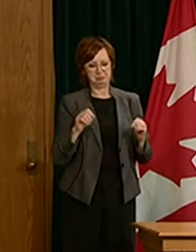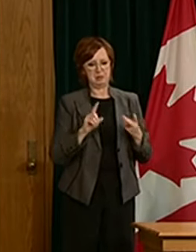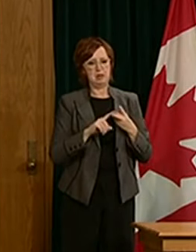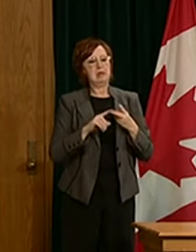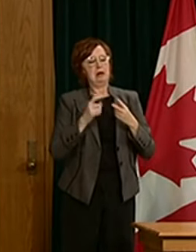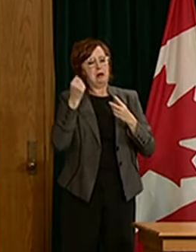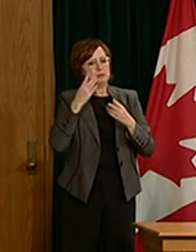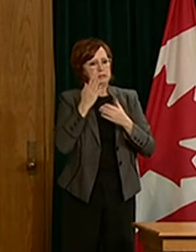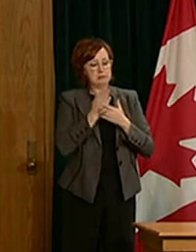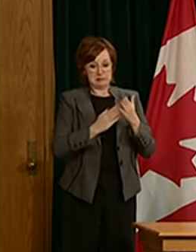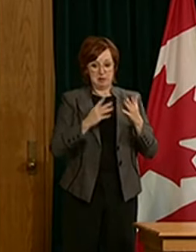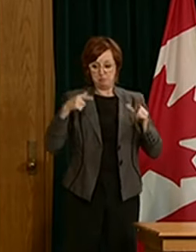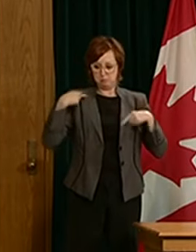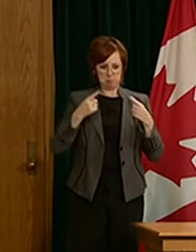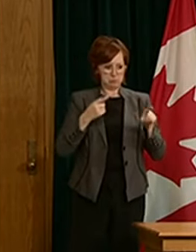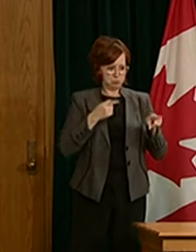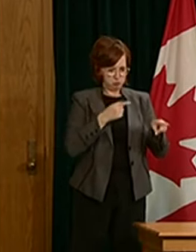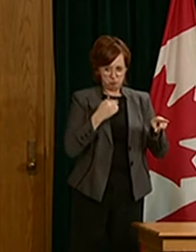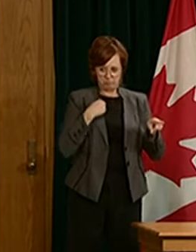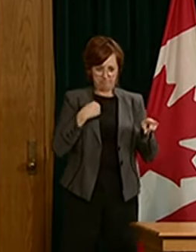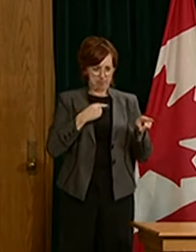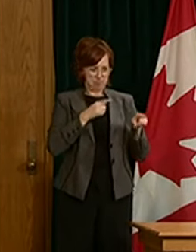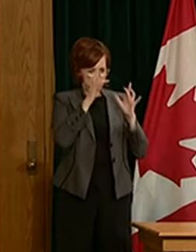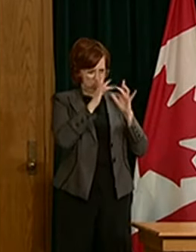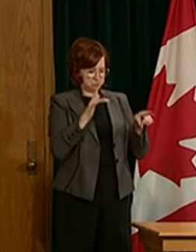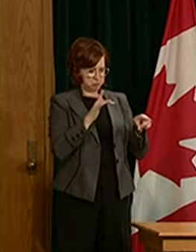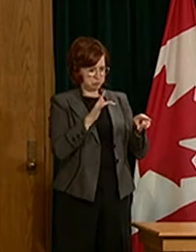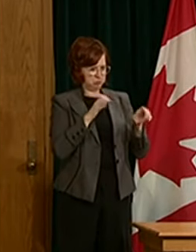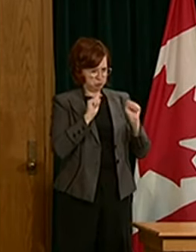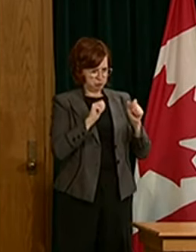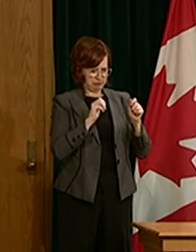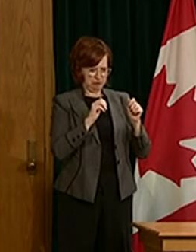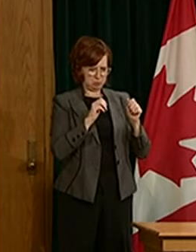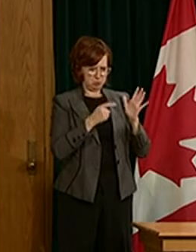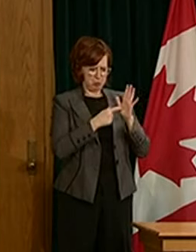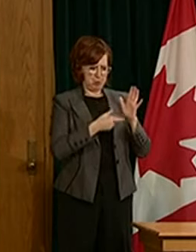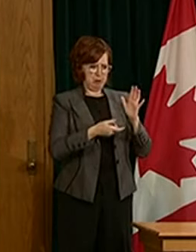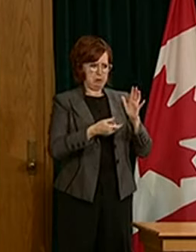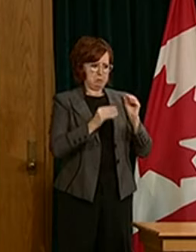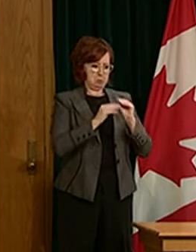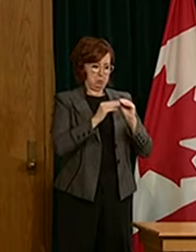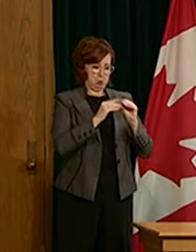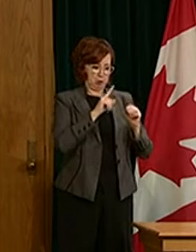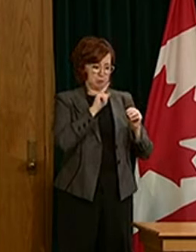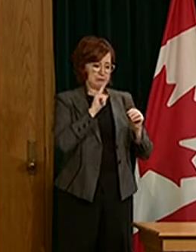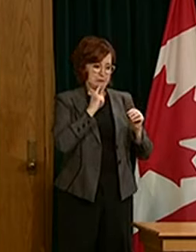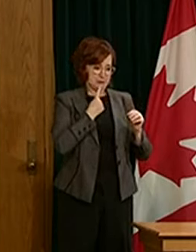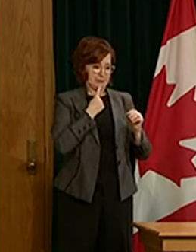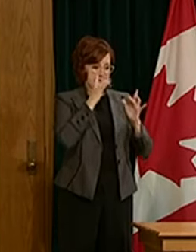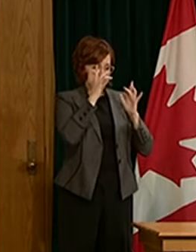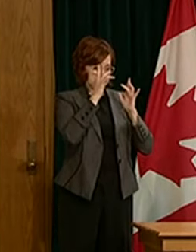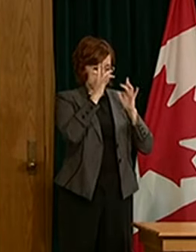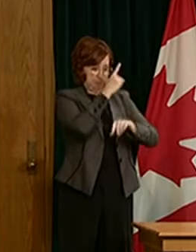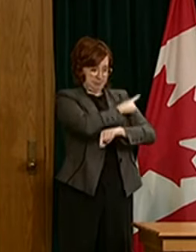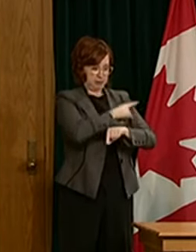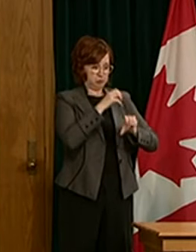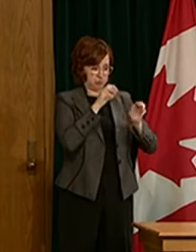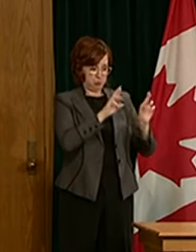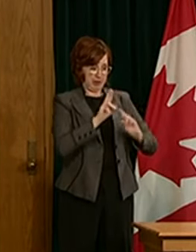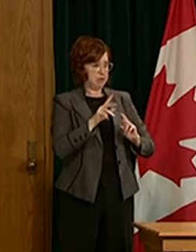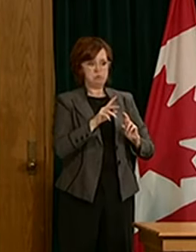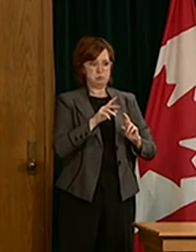converting some hospitals to support alternate level of care patients, and this will occur over the coming 4 to 6 weeks. This is an immediate measure that